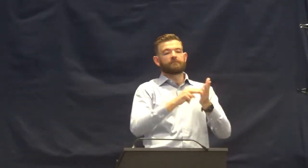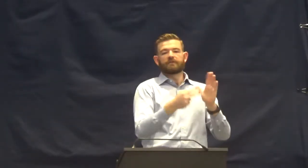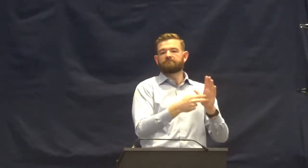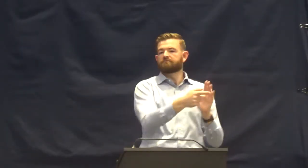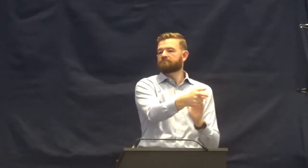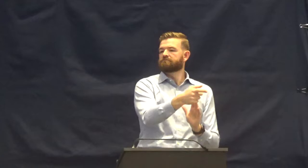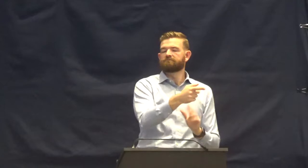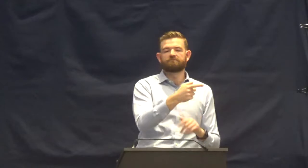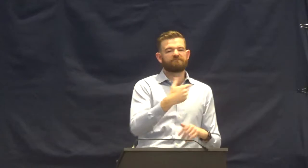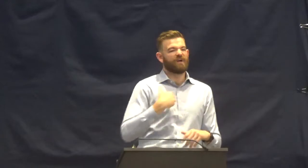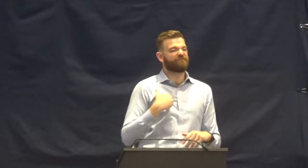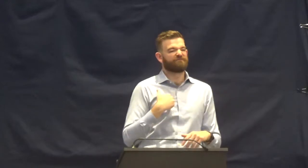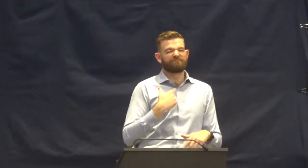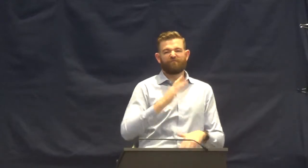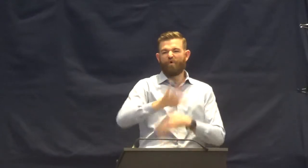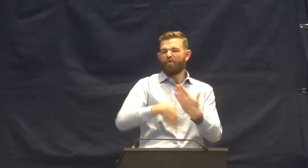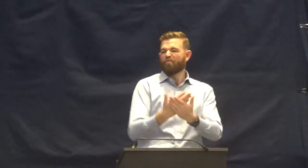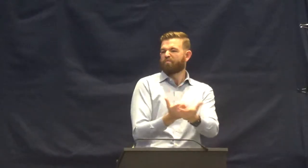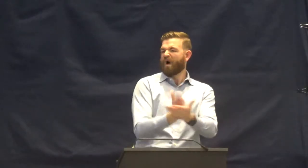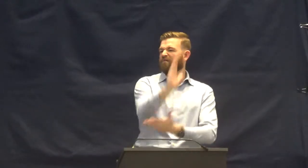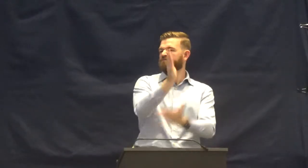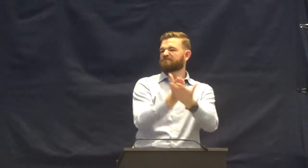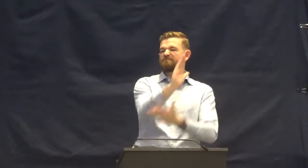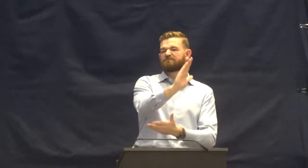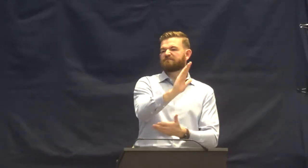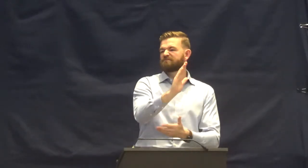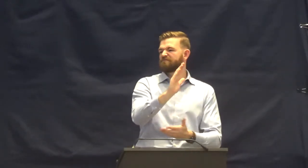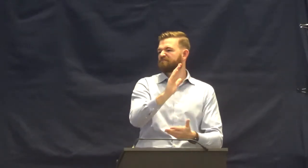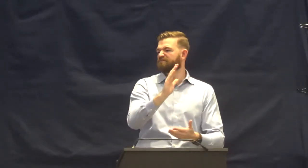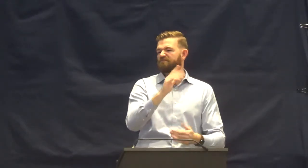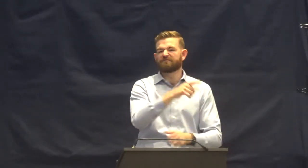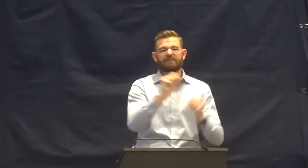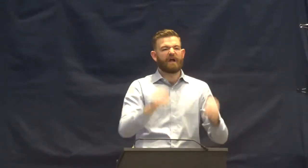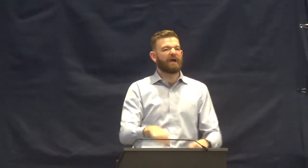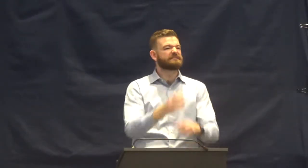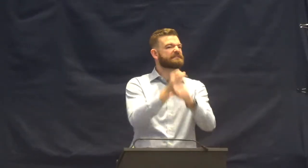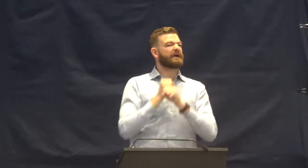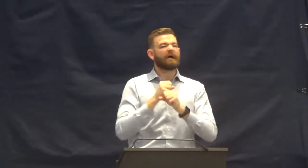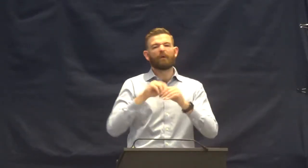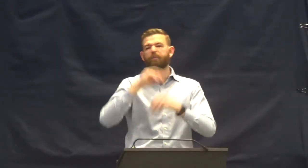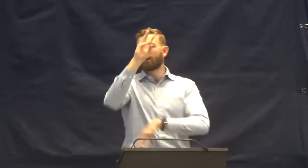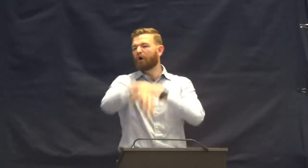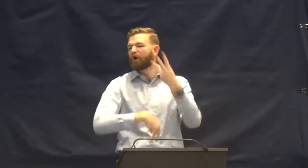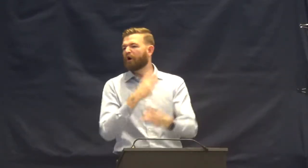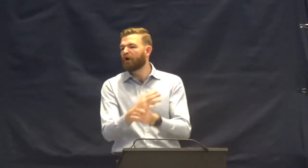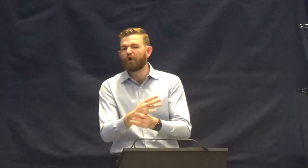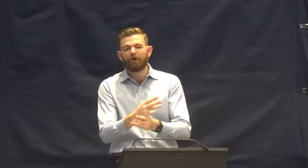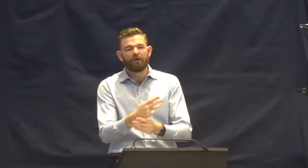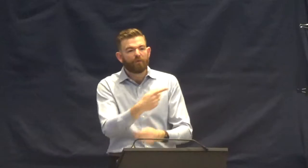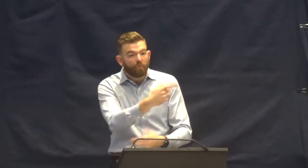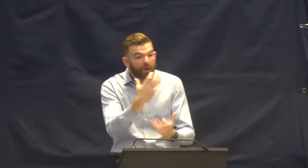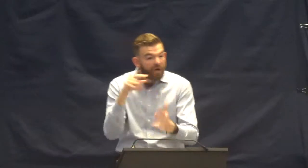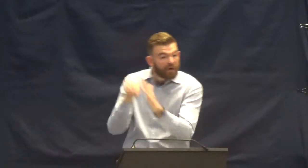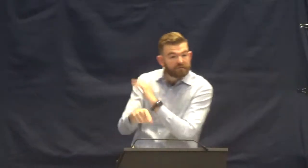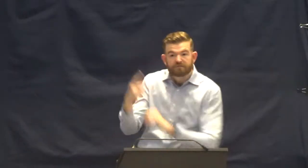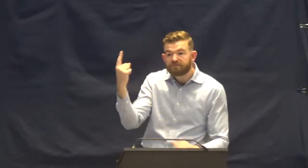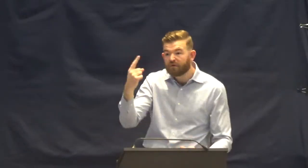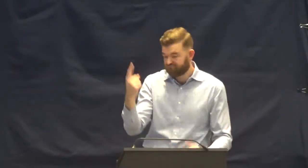kings were put in places of power to rule. And that they had all the rights in the world, that they could take anything they